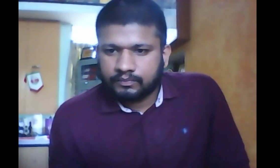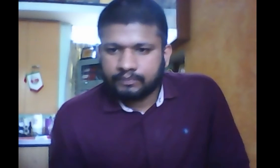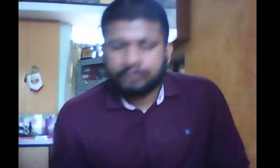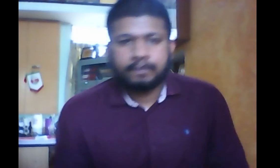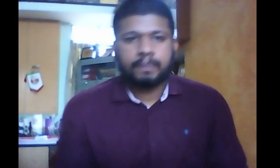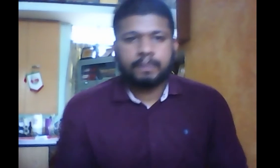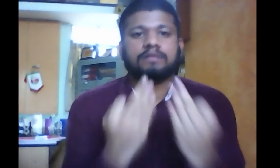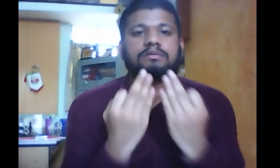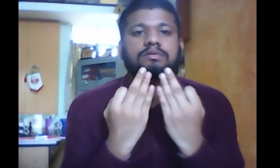School.